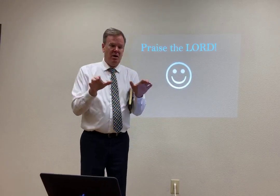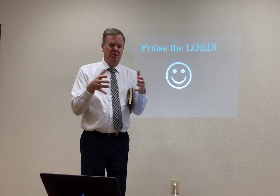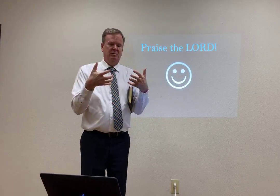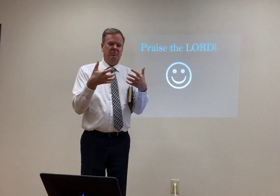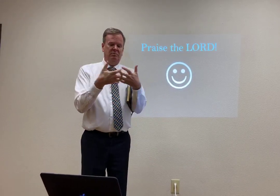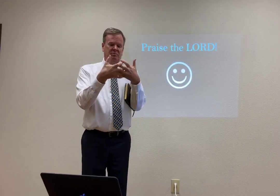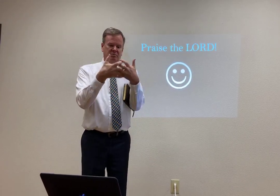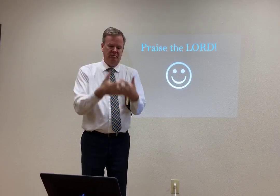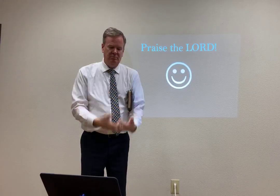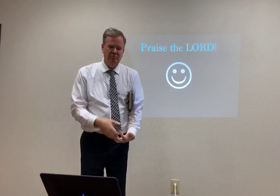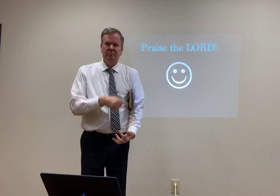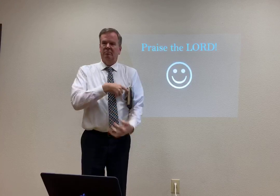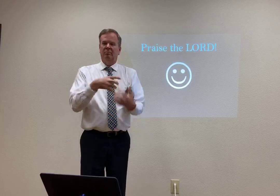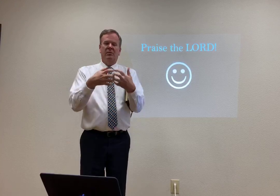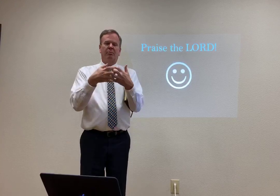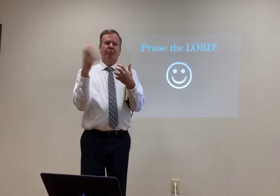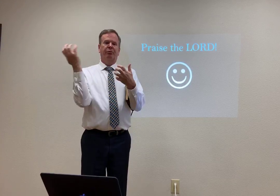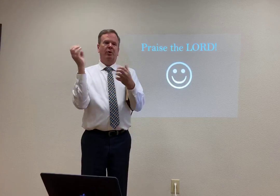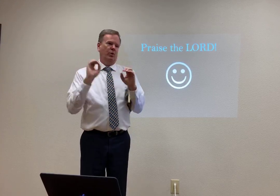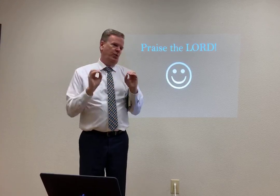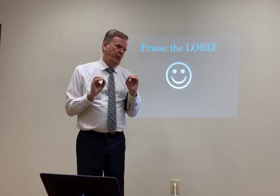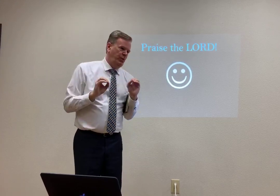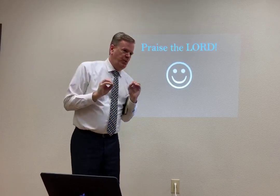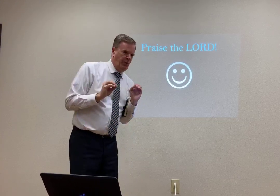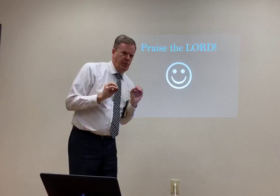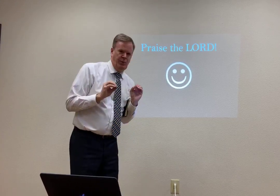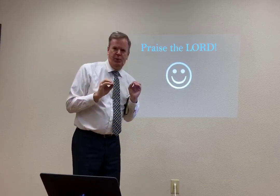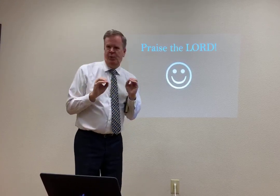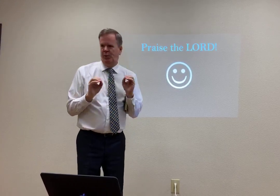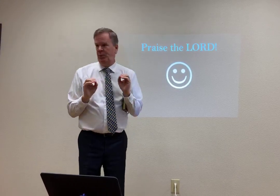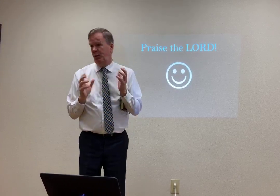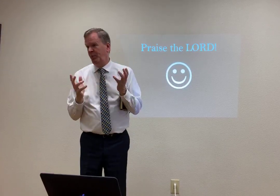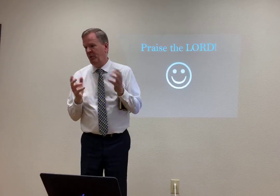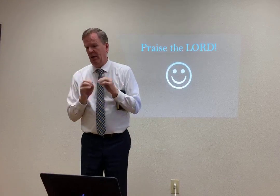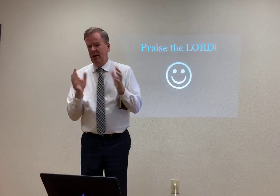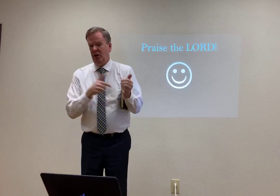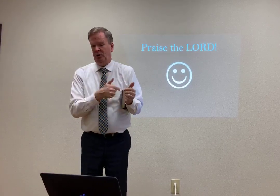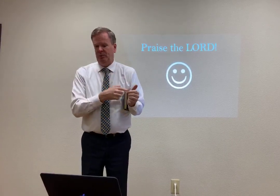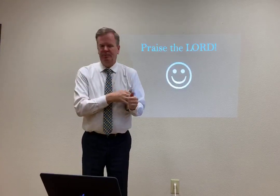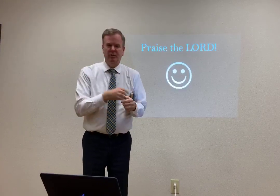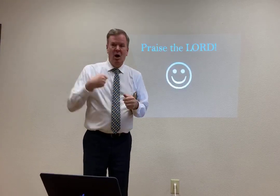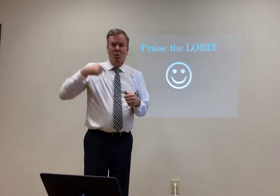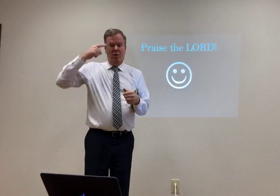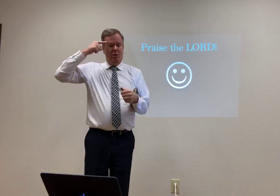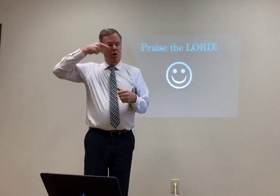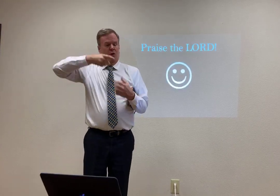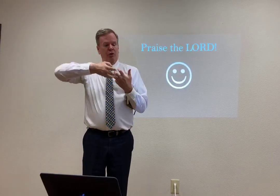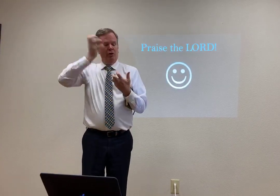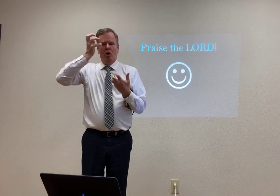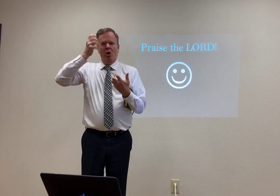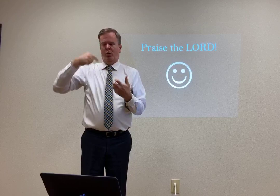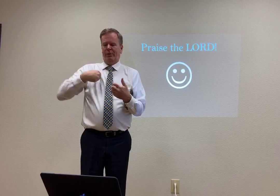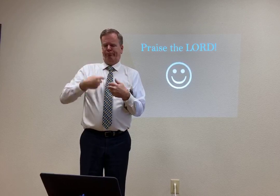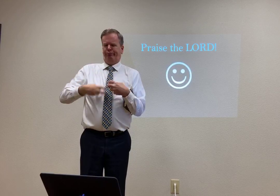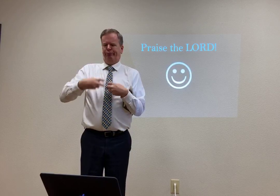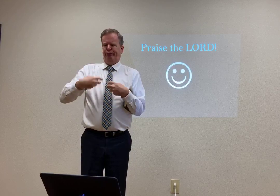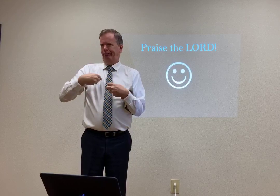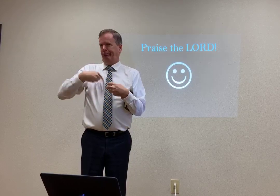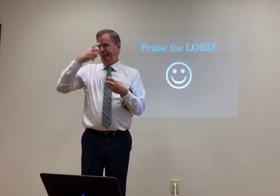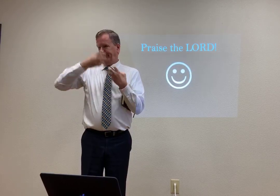The Bible does not at any point contradict itself. It speaks so clearly and plainly. Oftentimes when